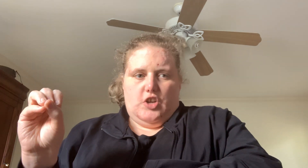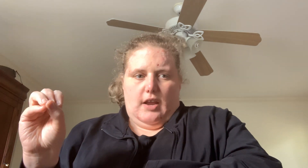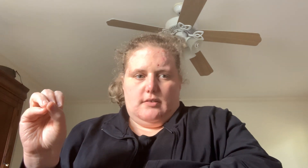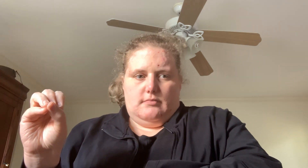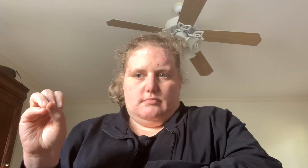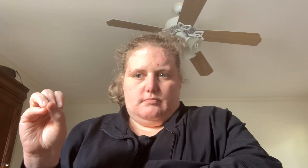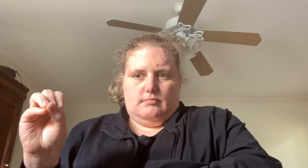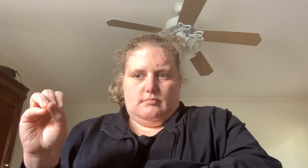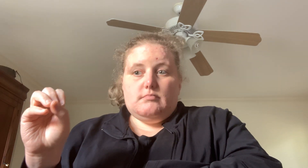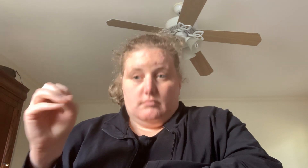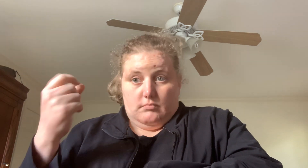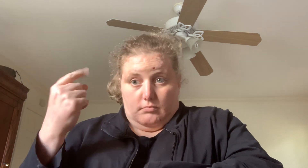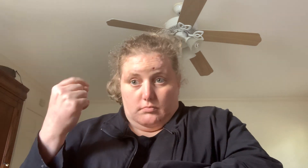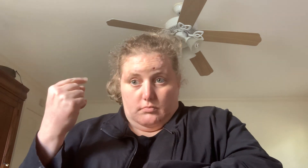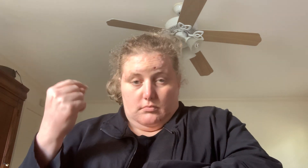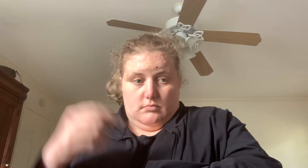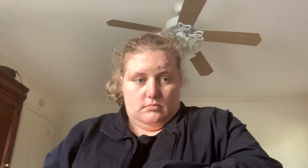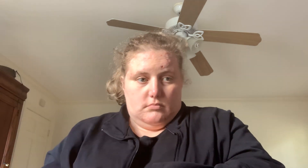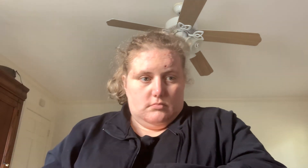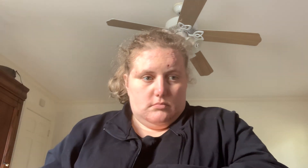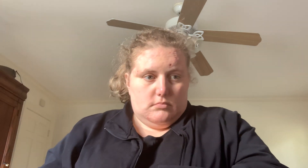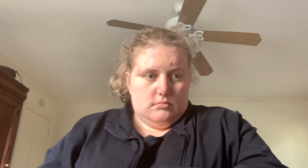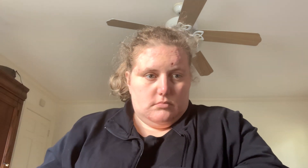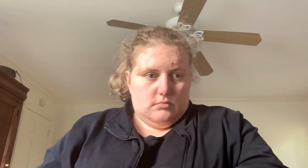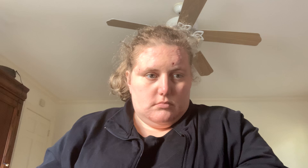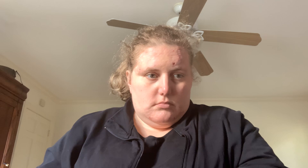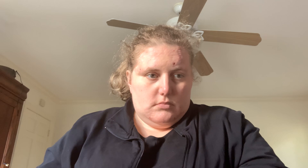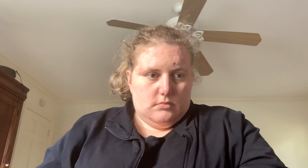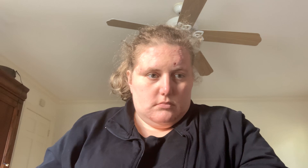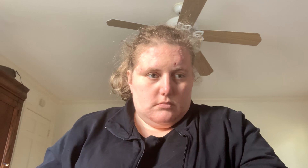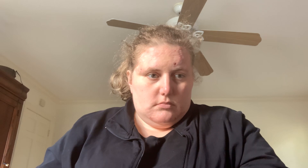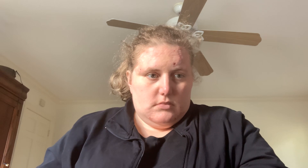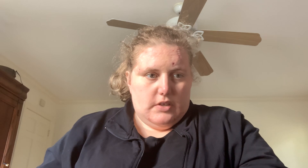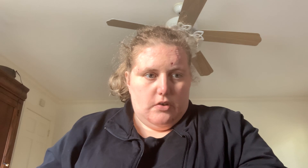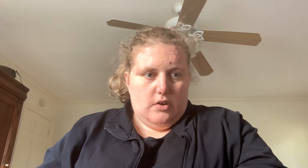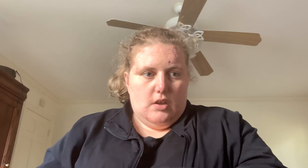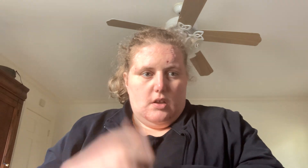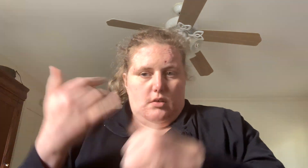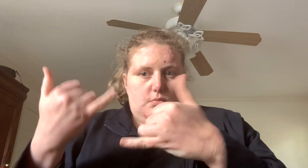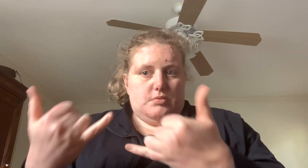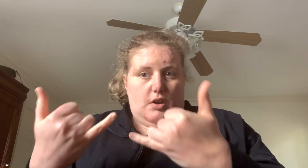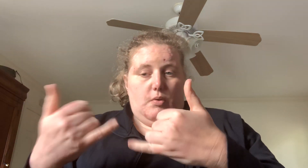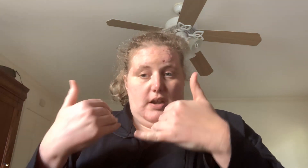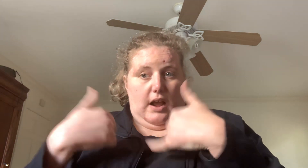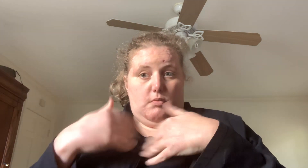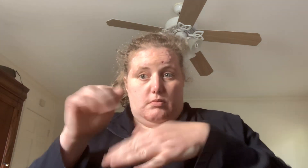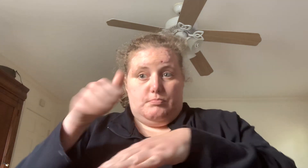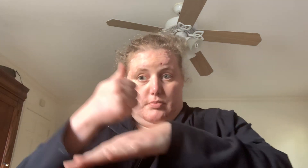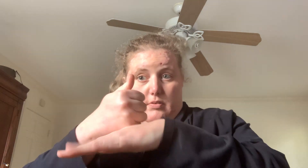of copper oxide to copper, which was 2 to 2. And we end up with 1.5.